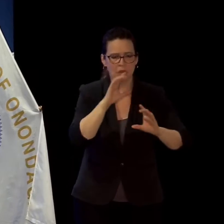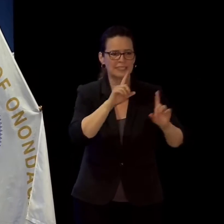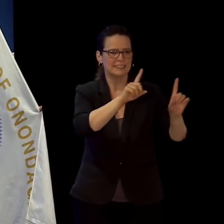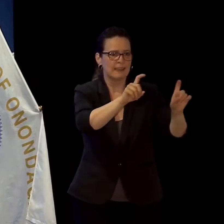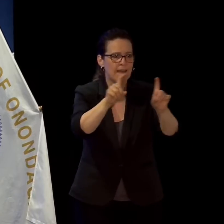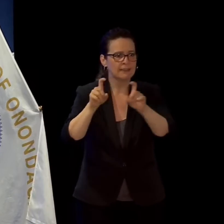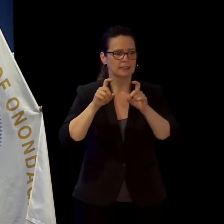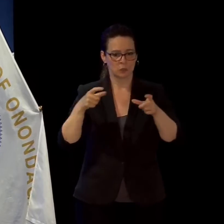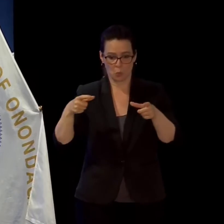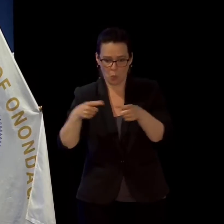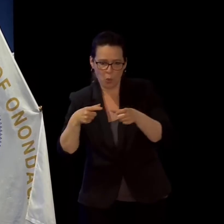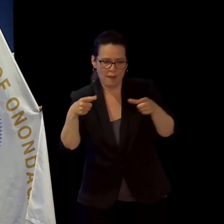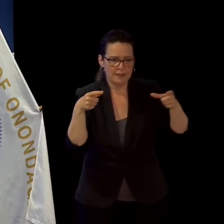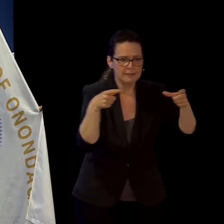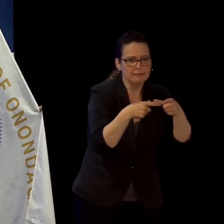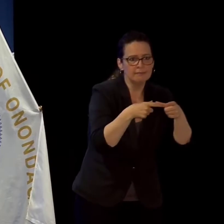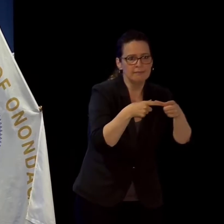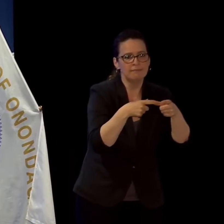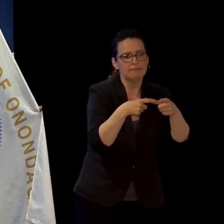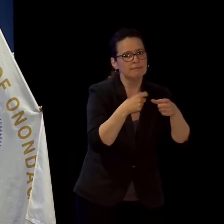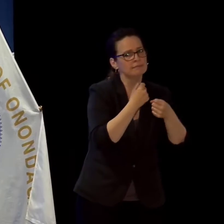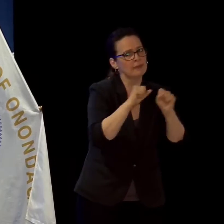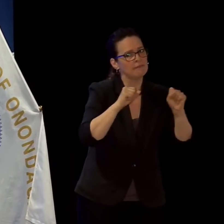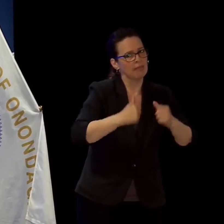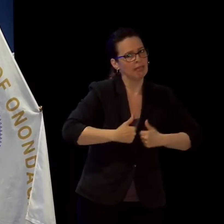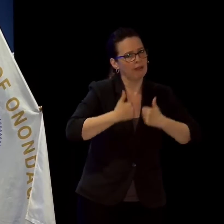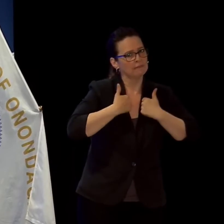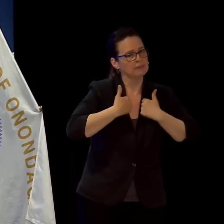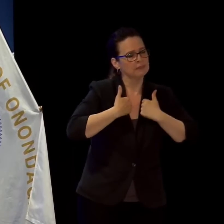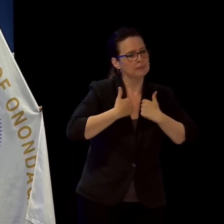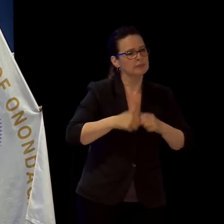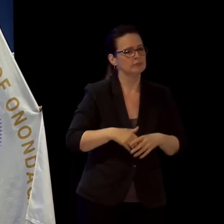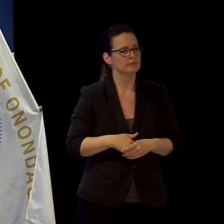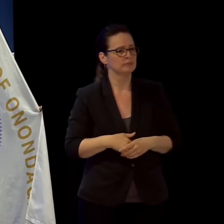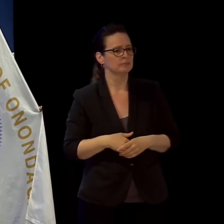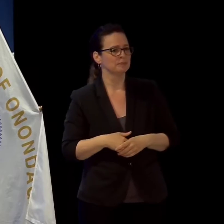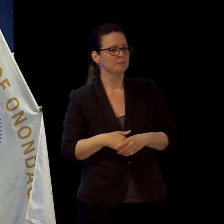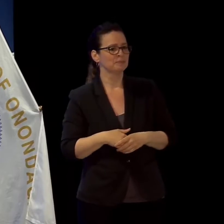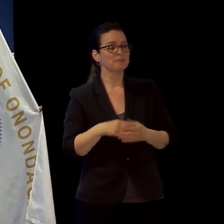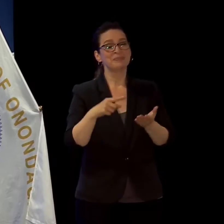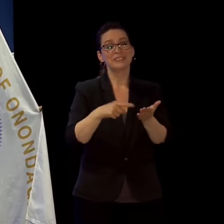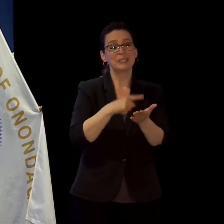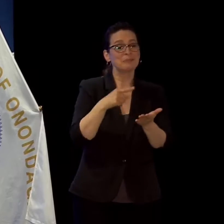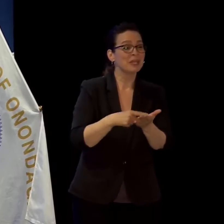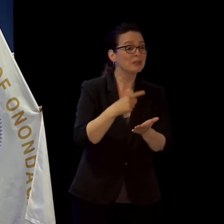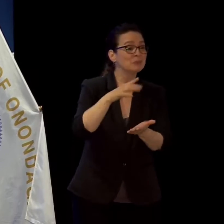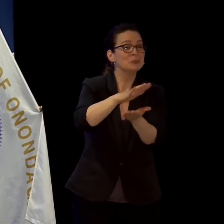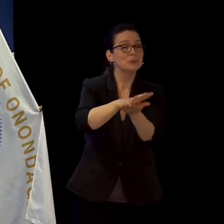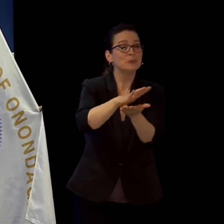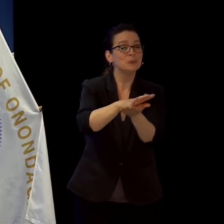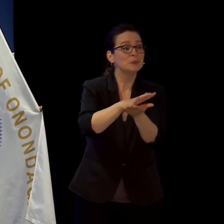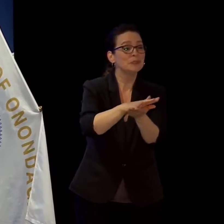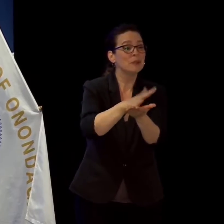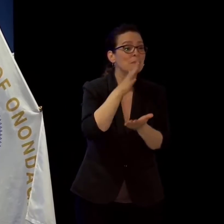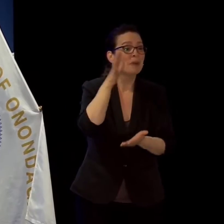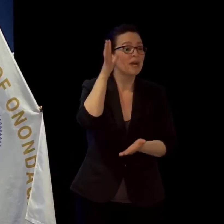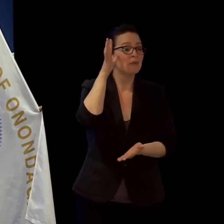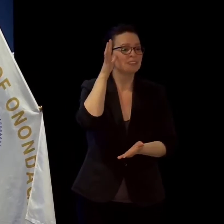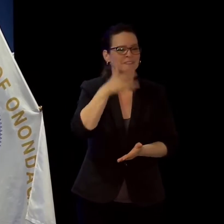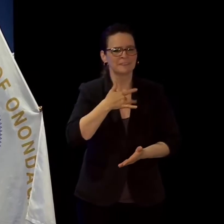I get parents frustrated with me about testing protocols in schools. That's how we've kept schools open. That's how we've kept your kids